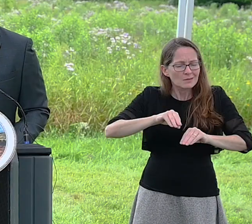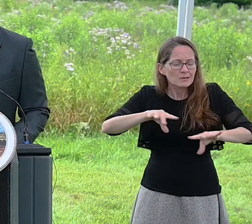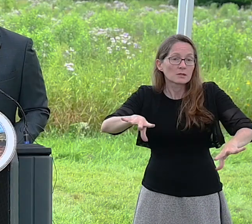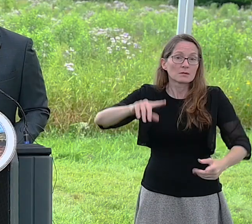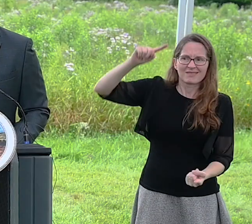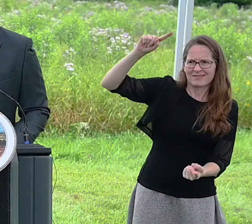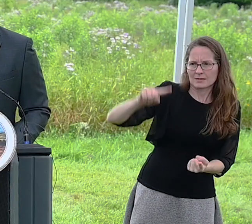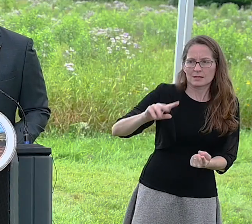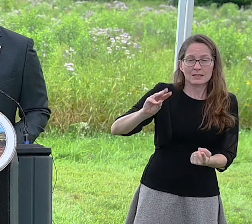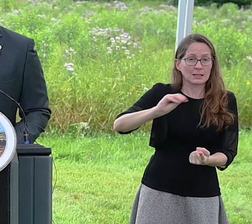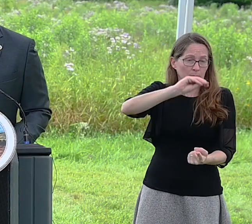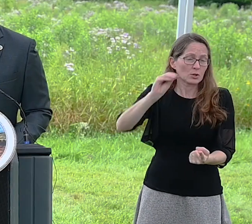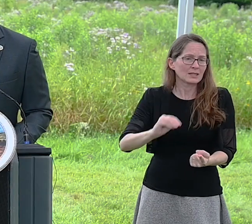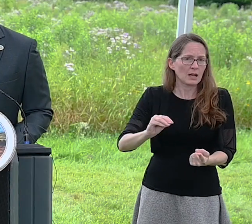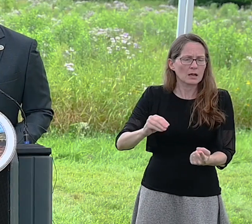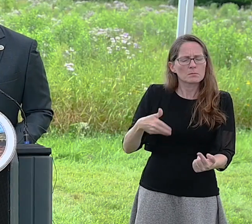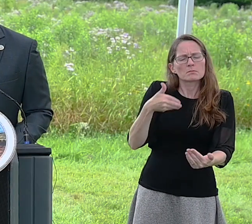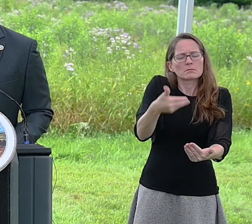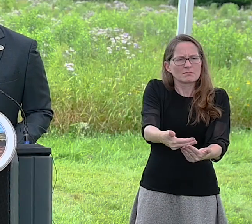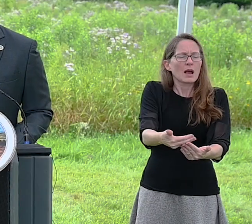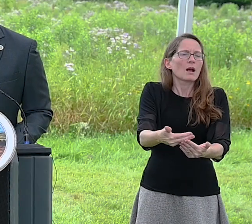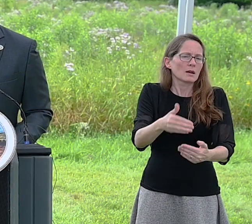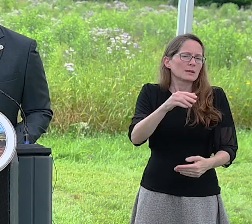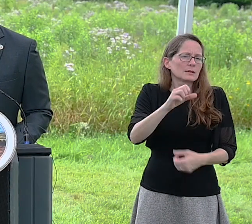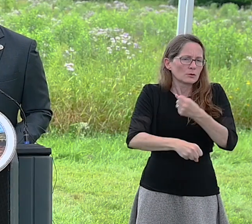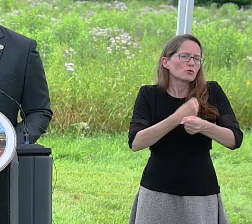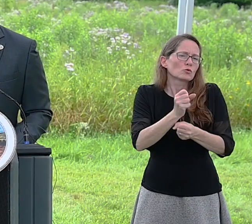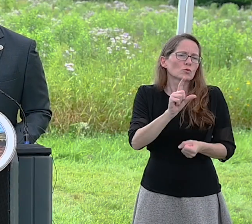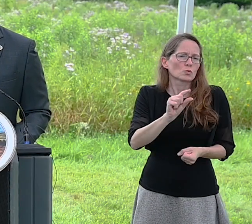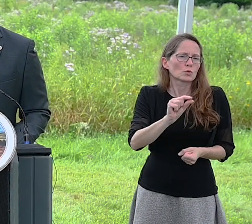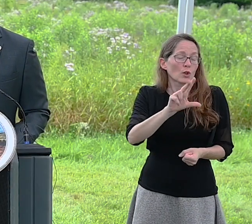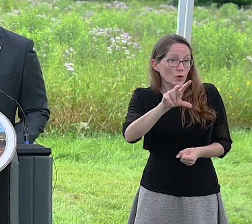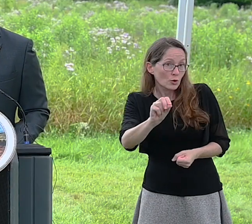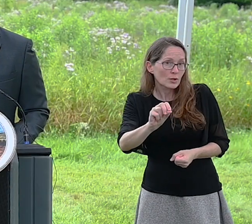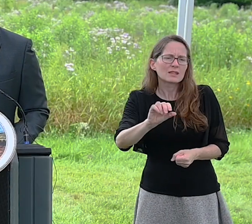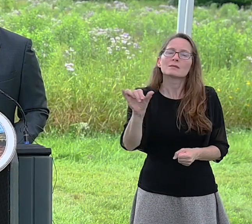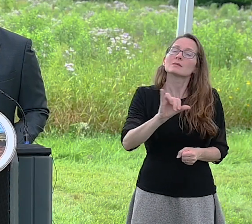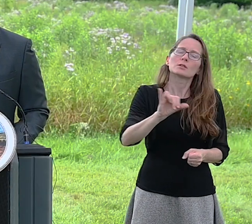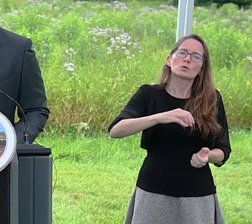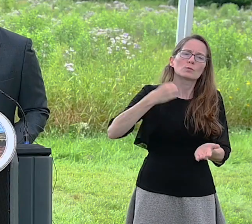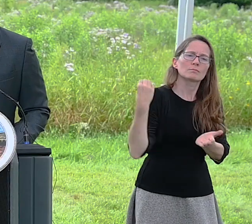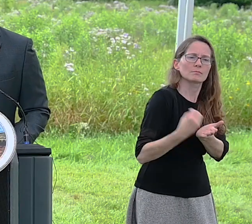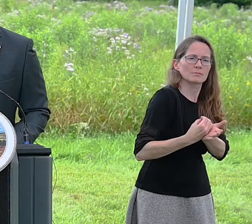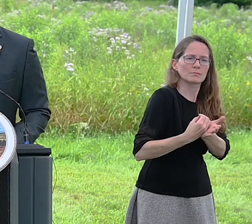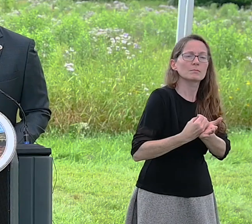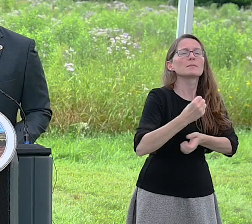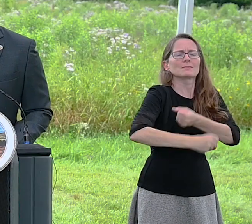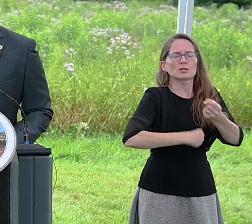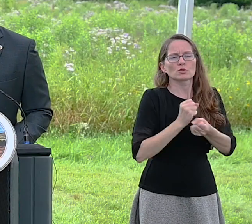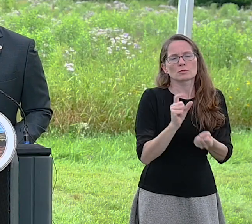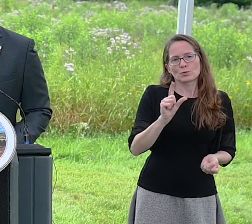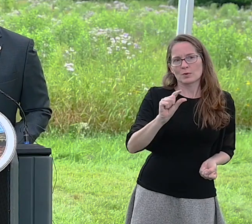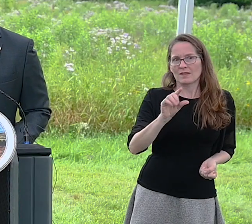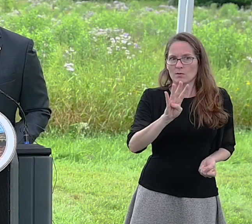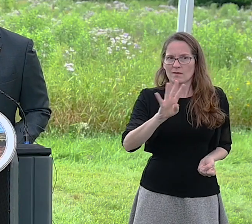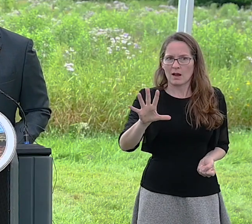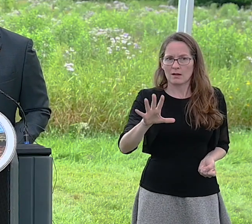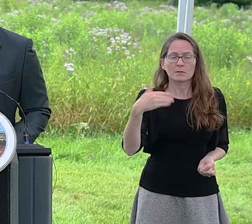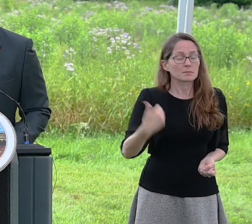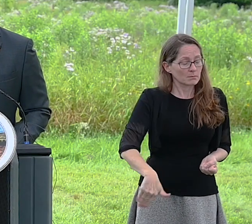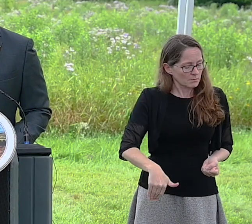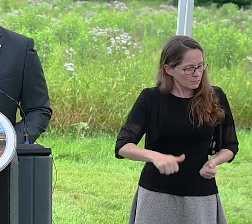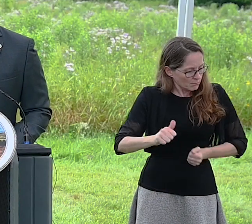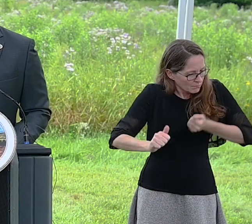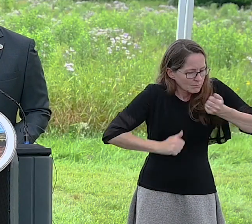2030, and to zero them out by 2045. These ambitious goals are